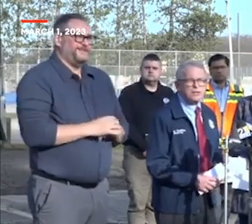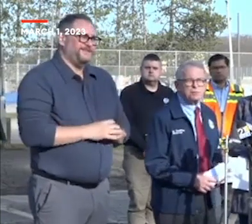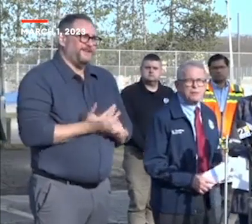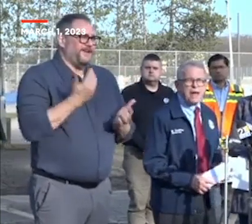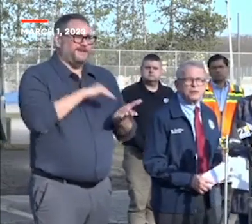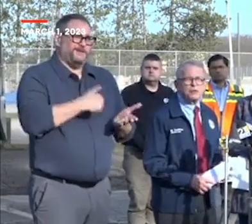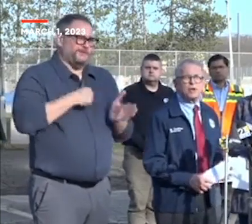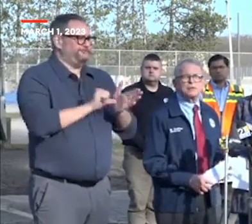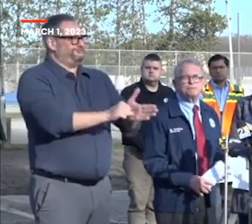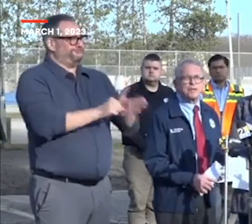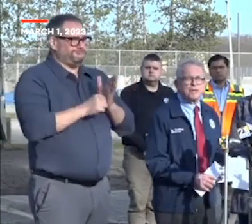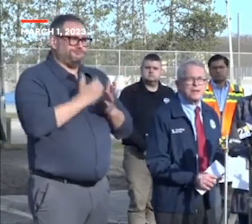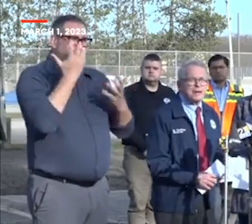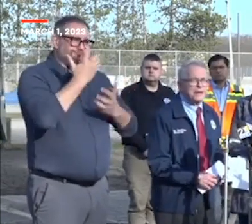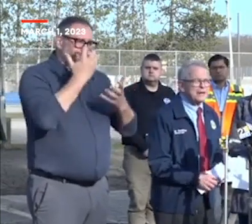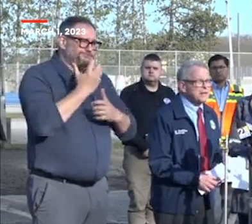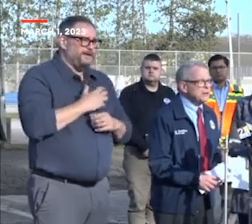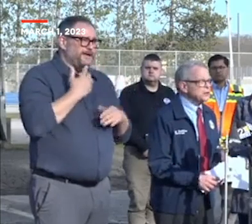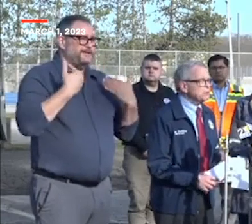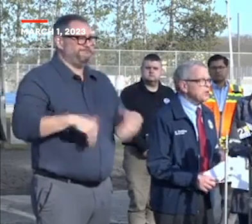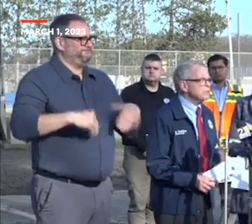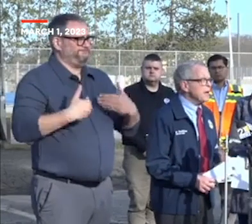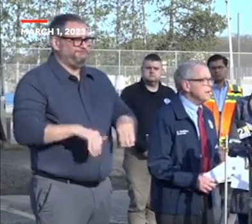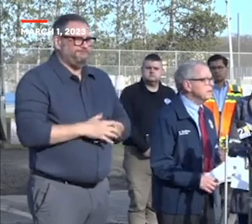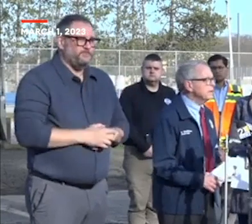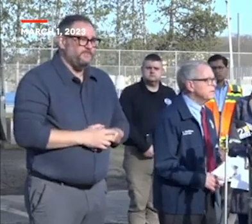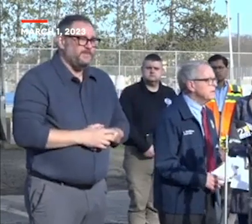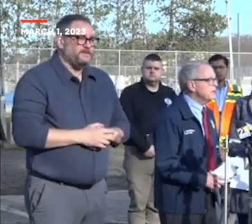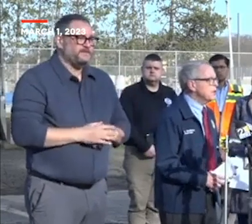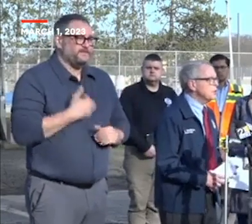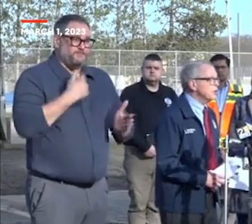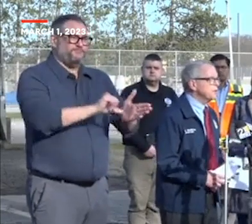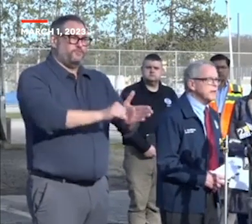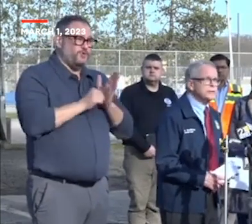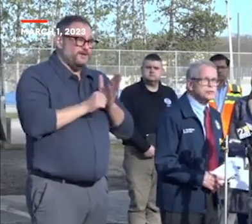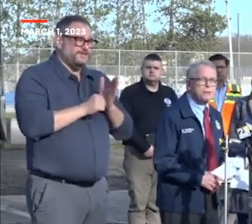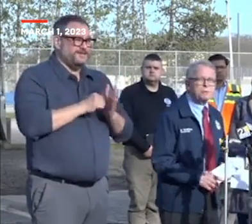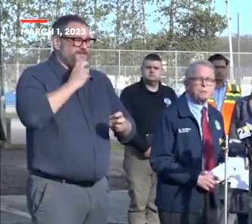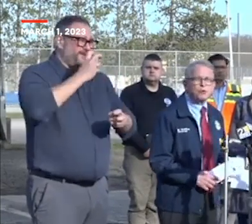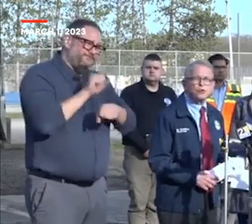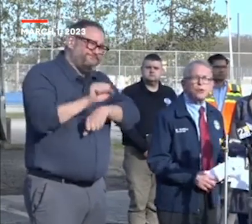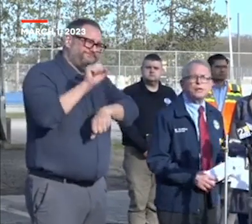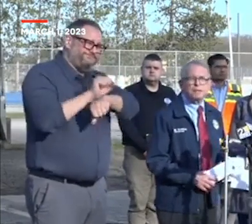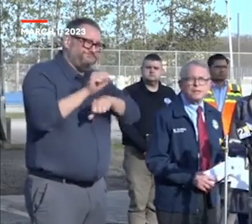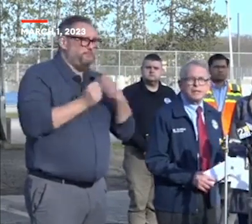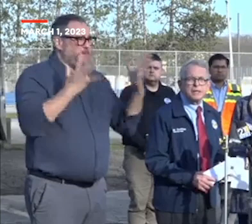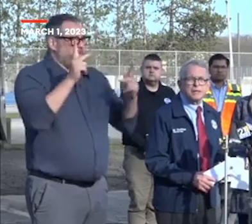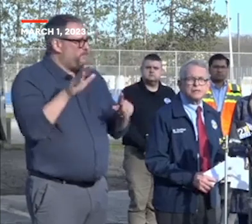impressed by the magnitude of it, and also impressed by the hard work that so many people are